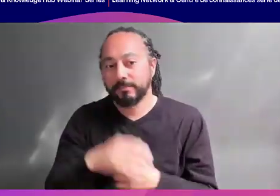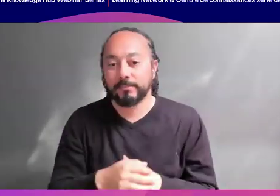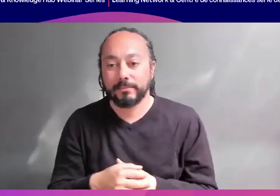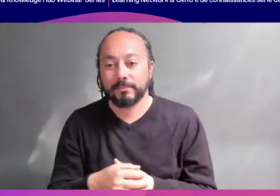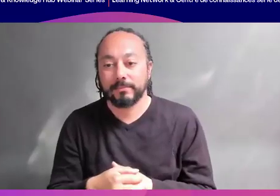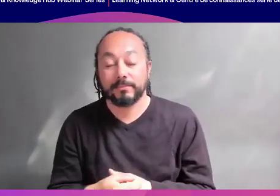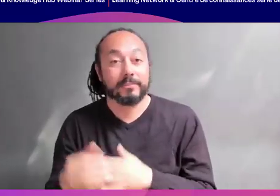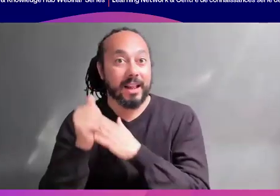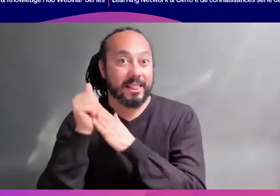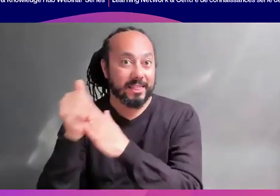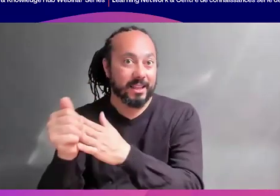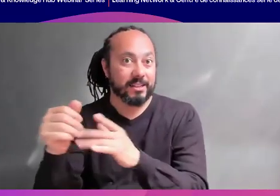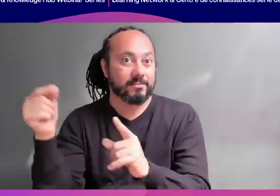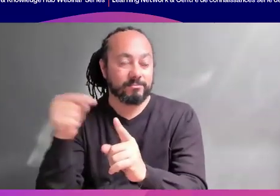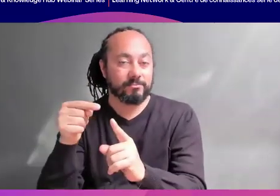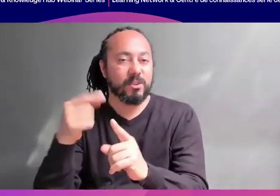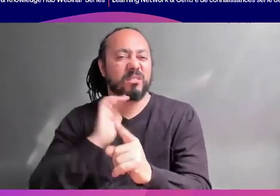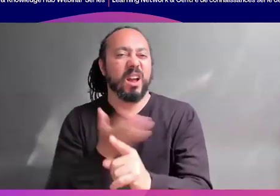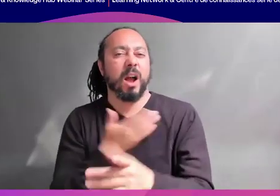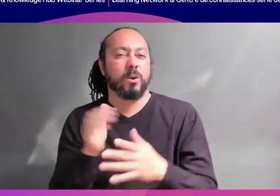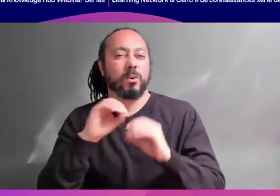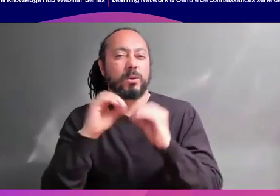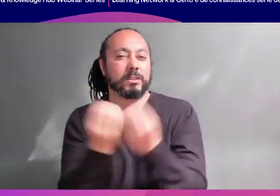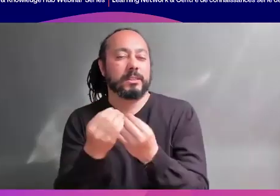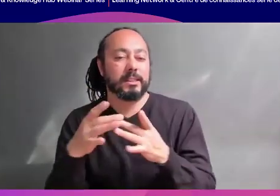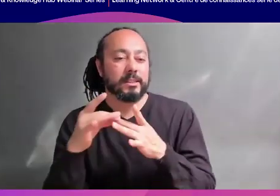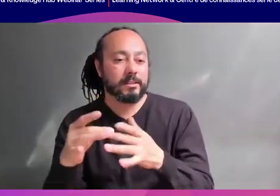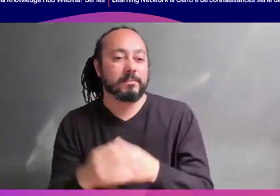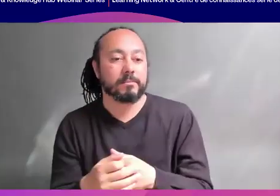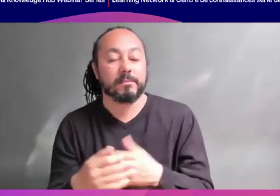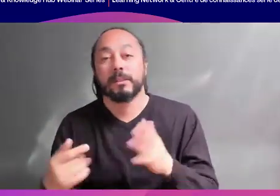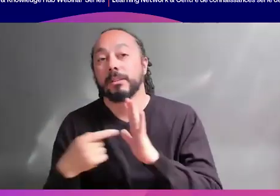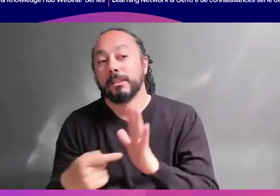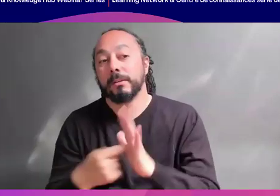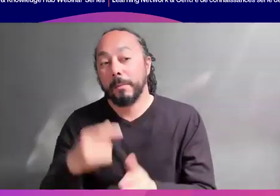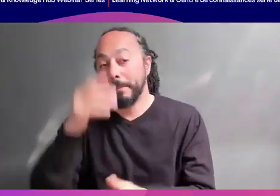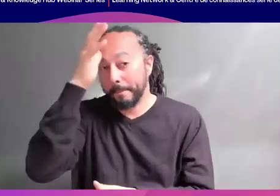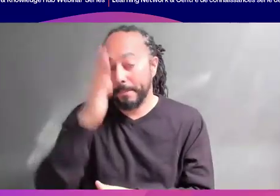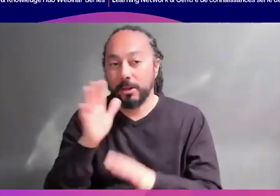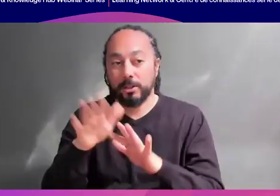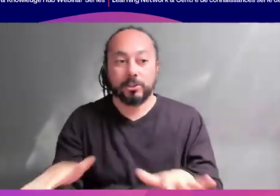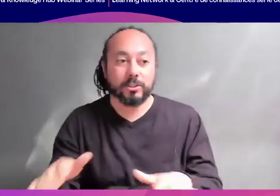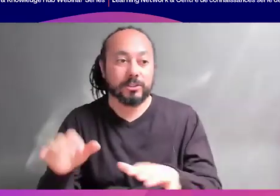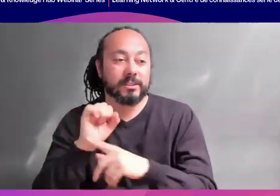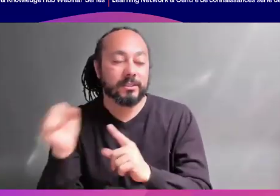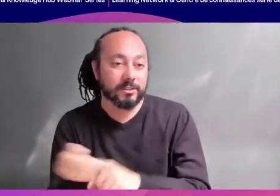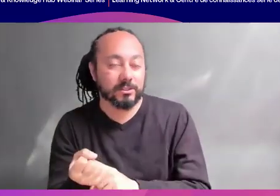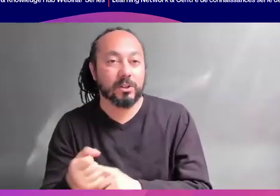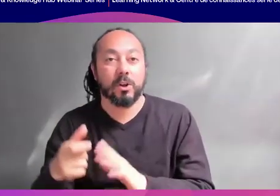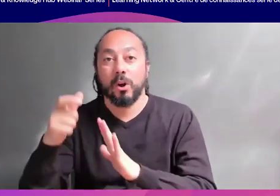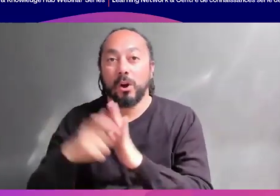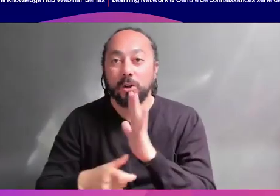posted about 2 times per week, including things like parent-child scenarios, articles,